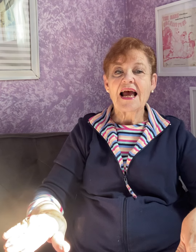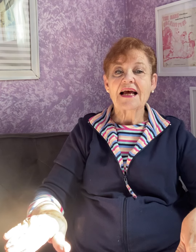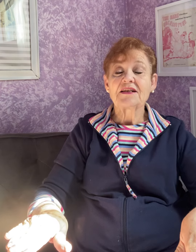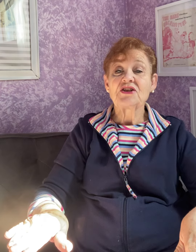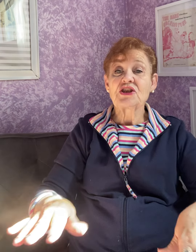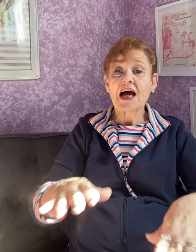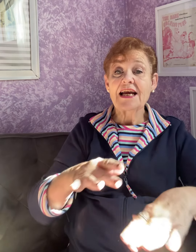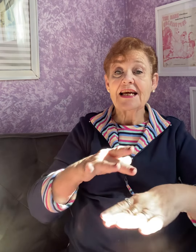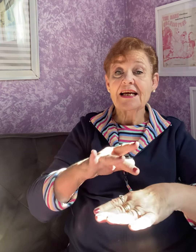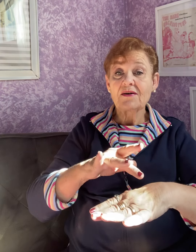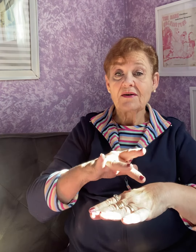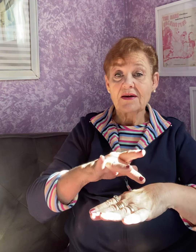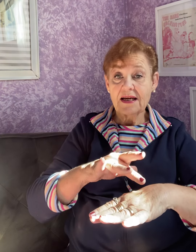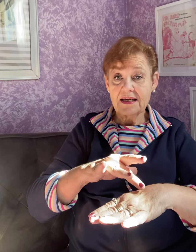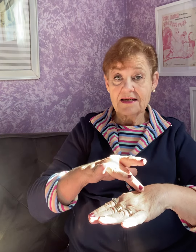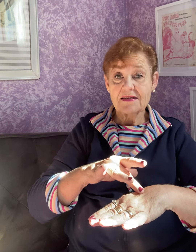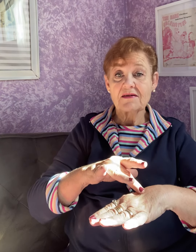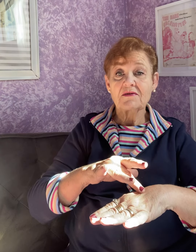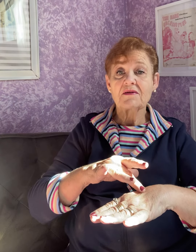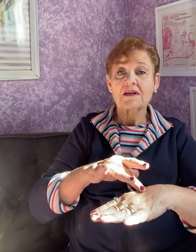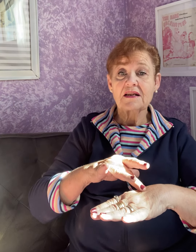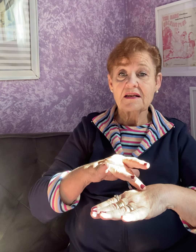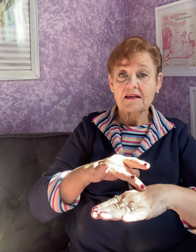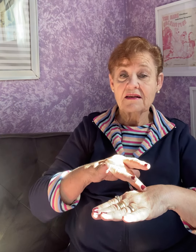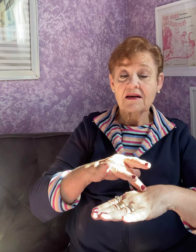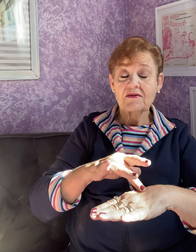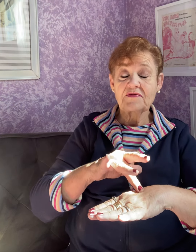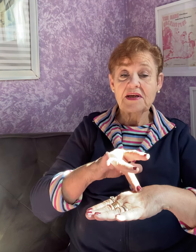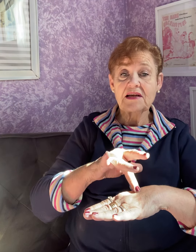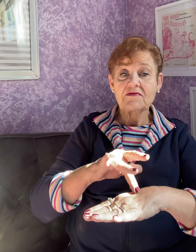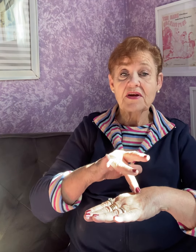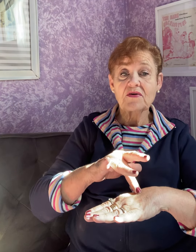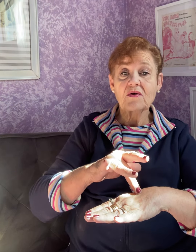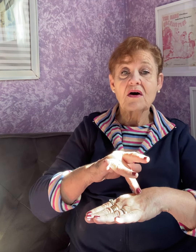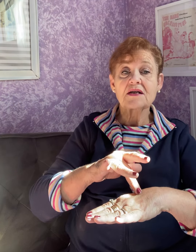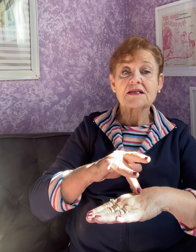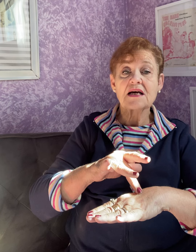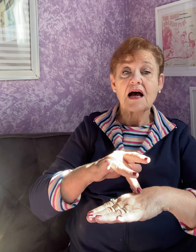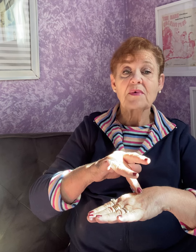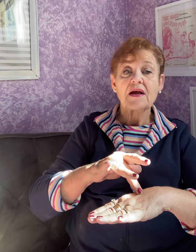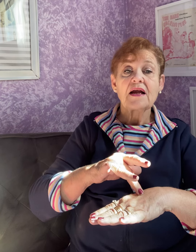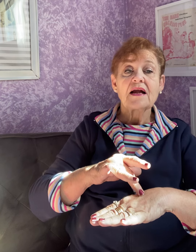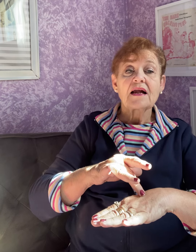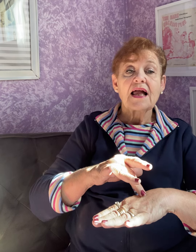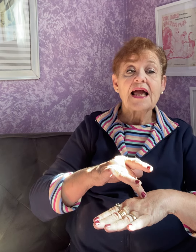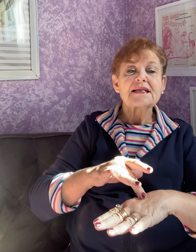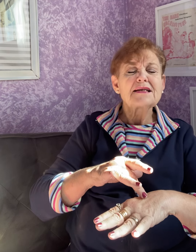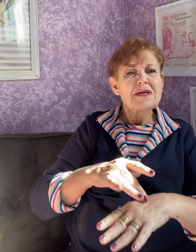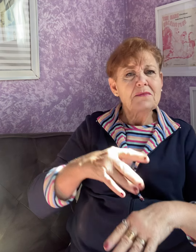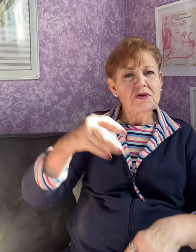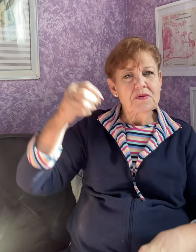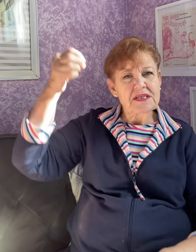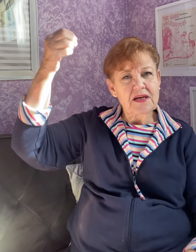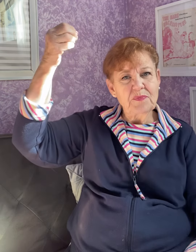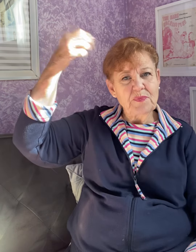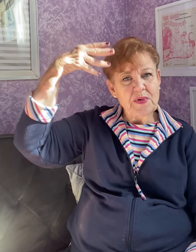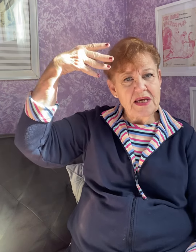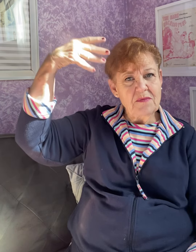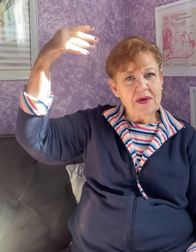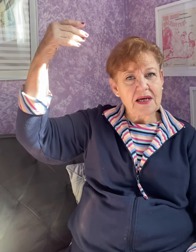And shining is the feeling finger on top. And sometimes you'll see it beaming